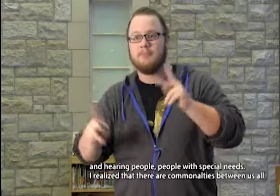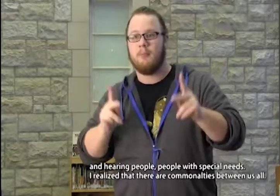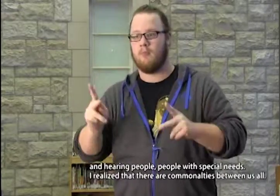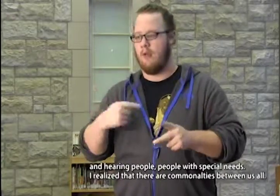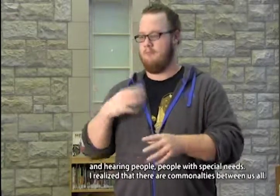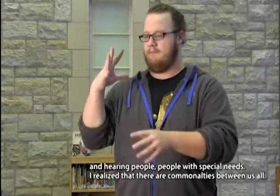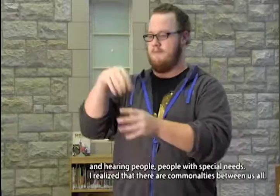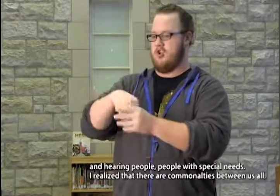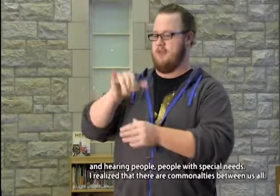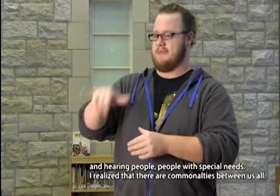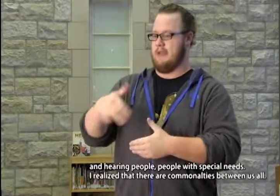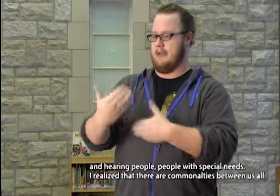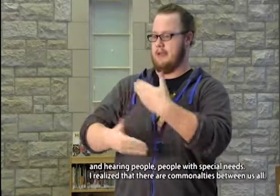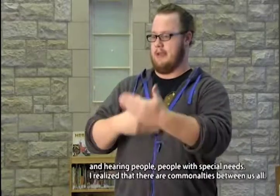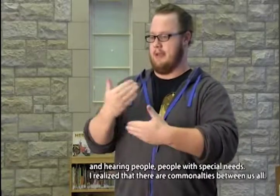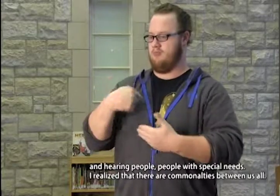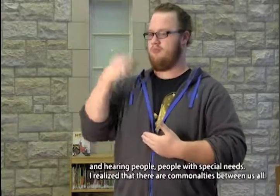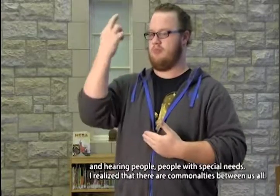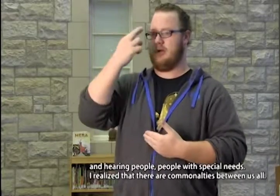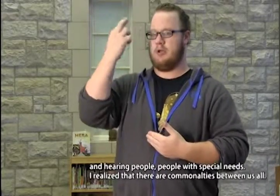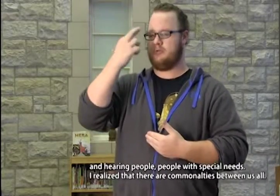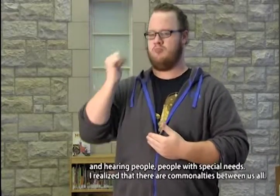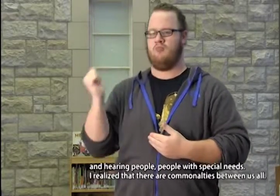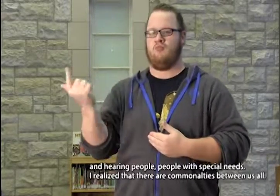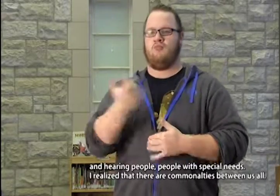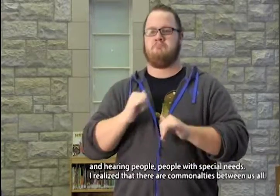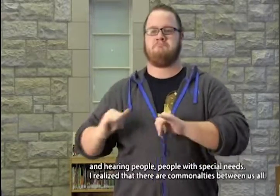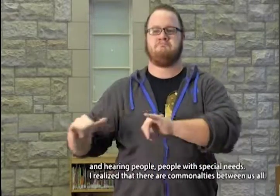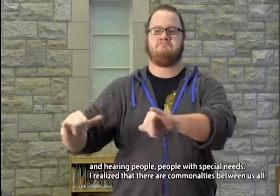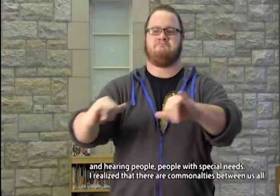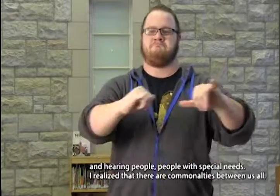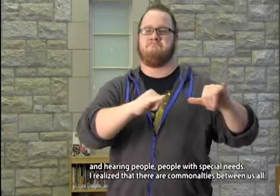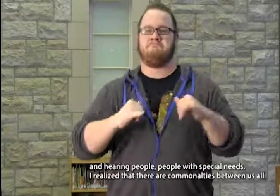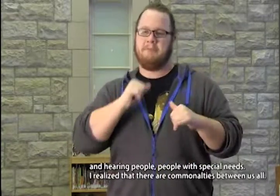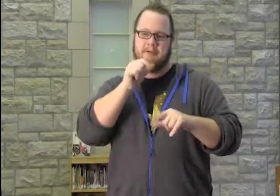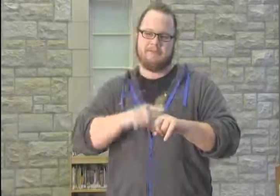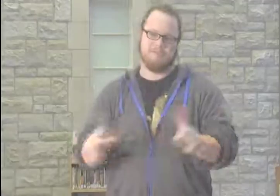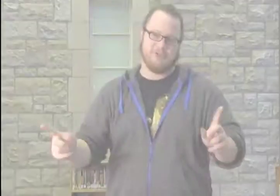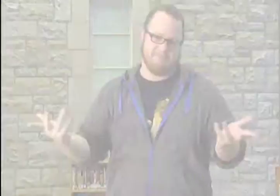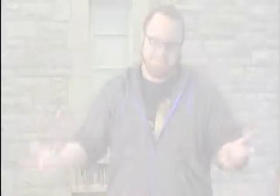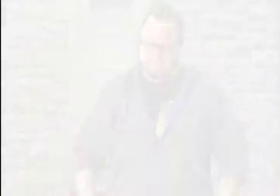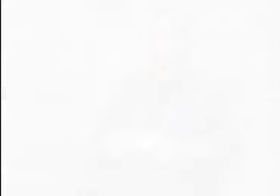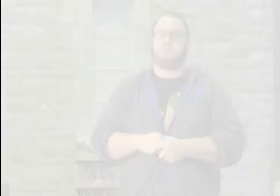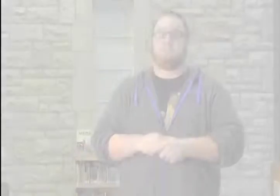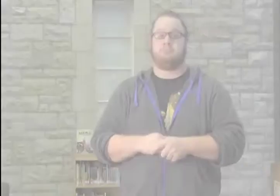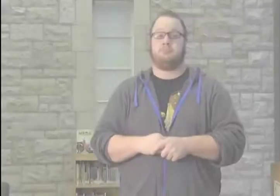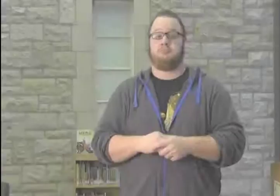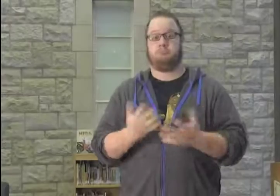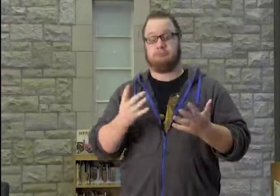needs. And I realized that there are commonalities between us all.